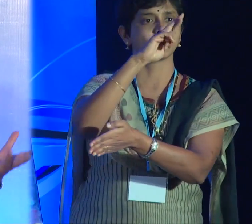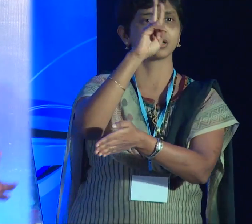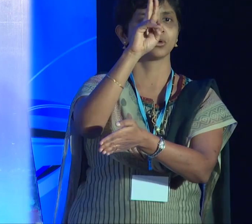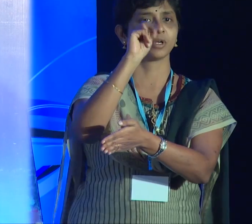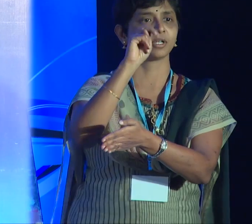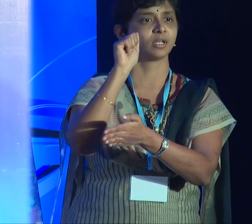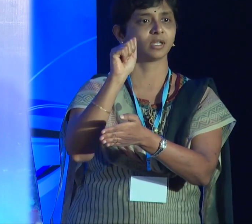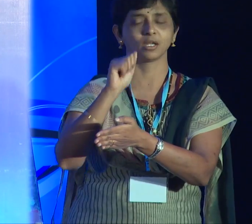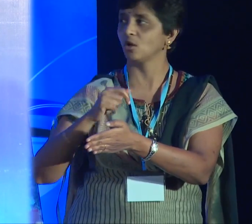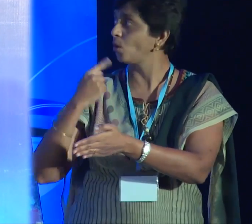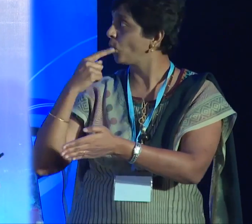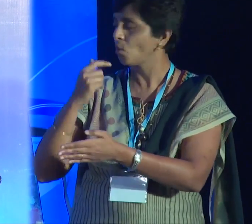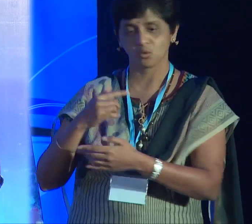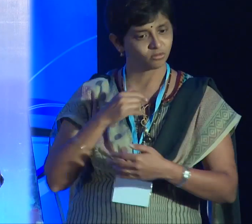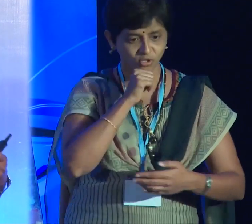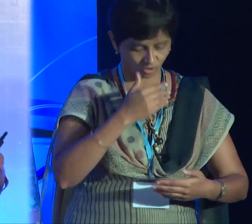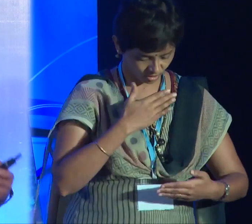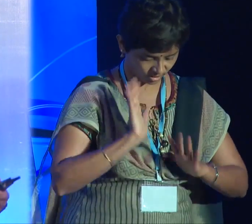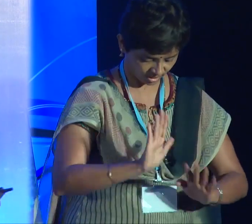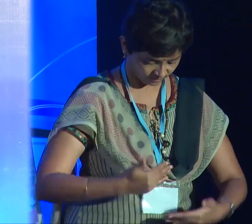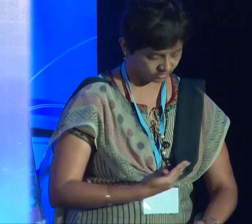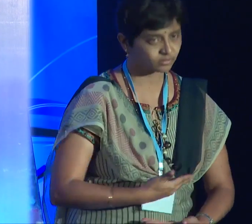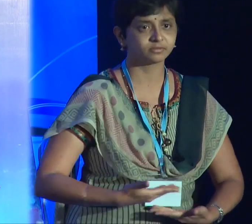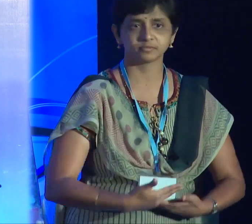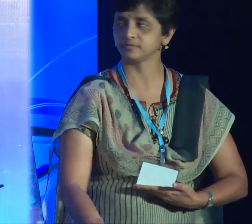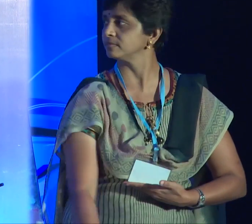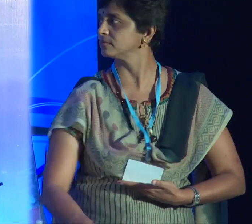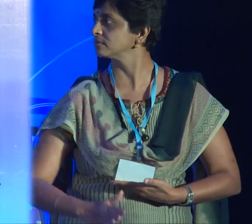to be born, and she thought that they'll be these mighty children.